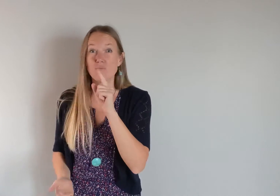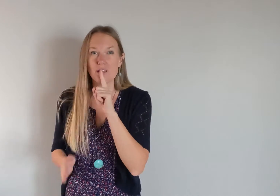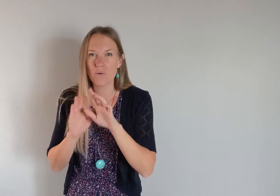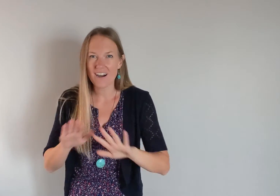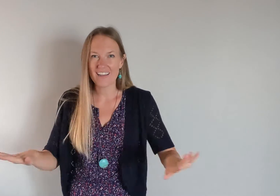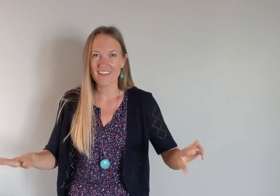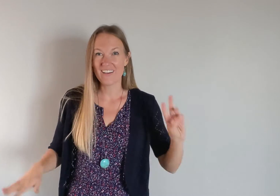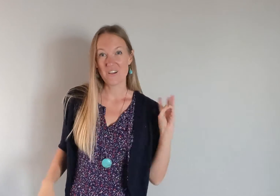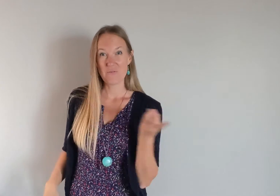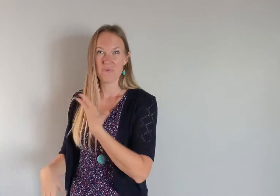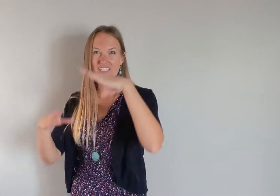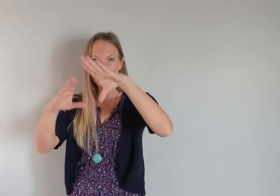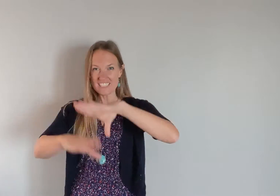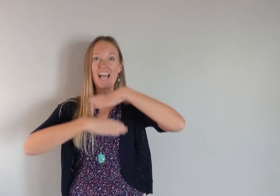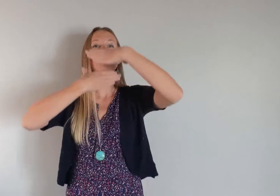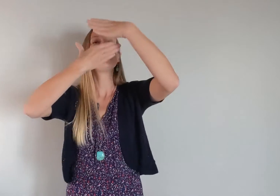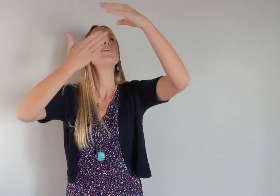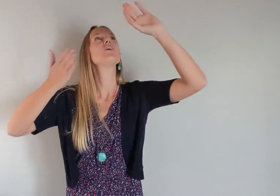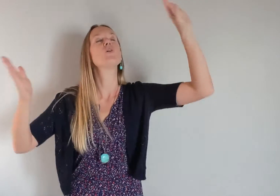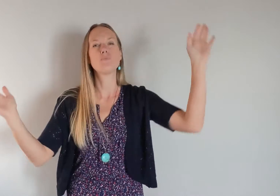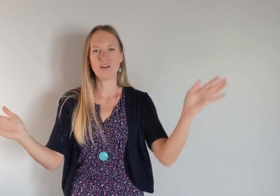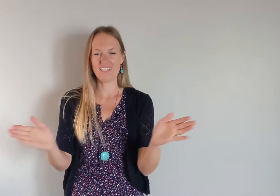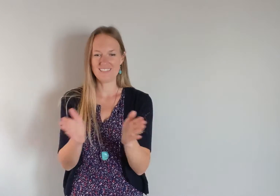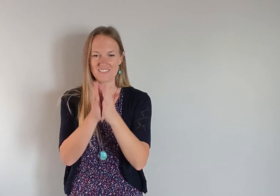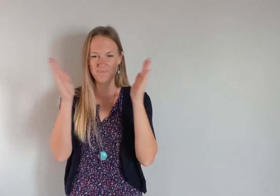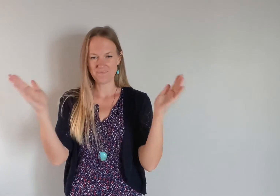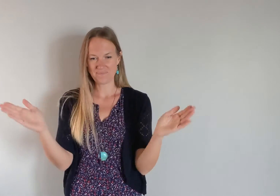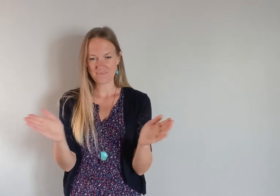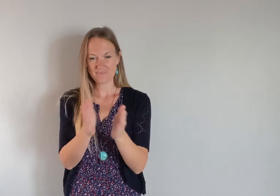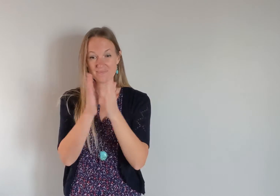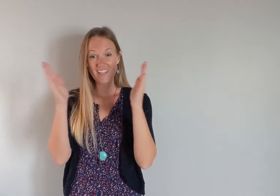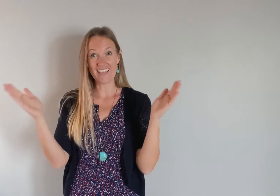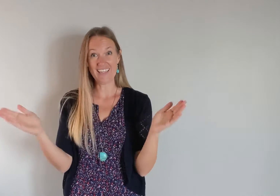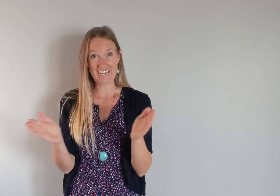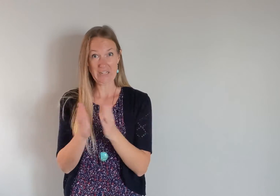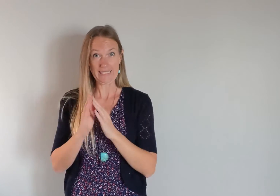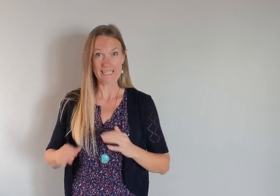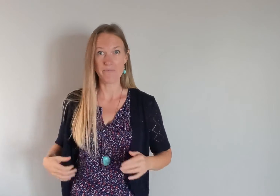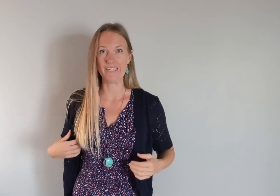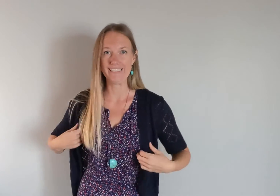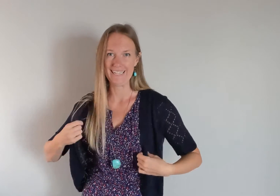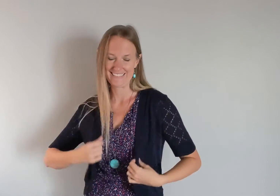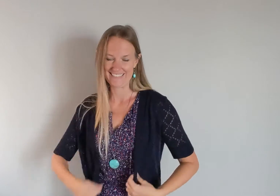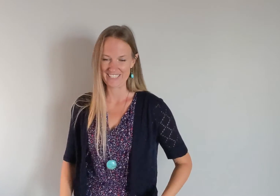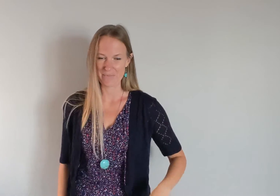be quiet. We shout out your praise. Okay, and now we get to that bridge, that tricky